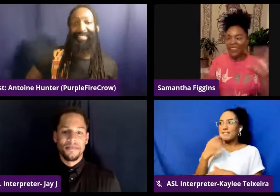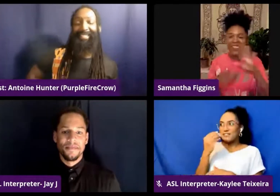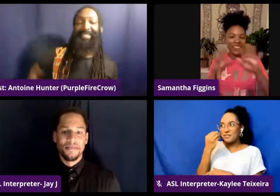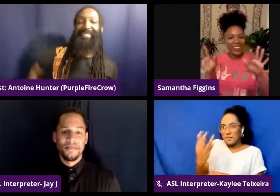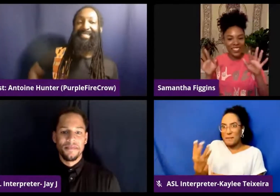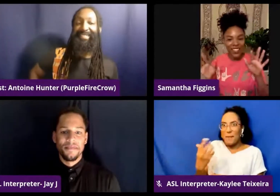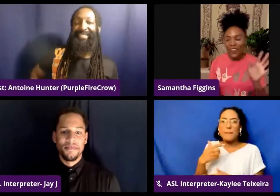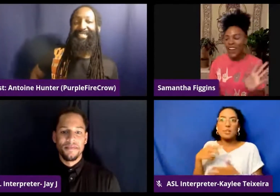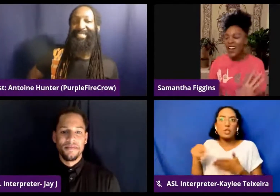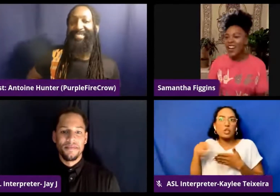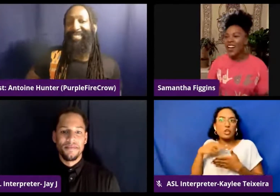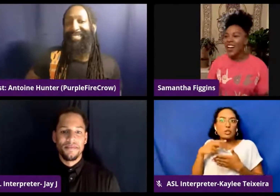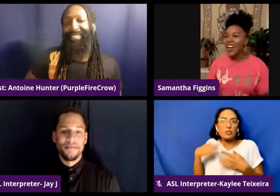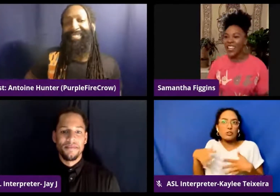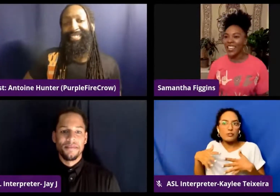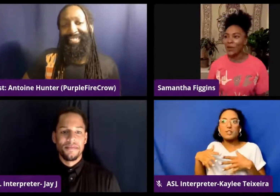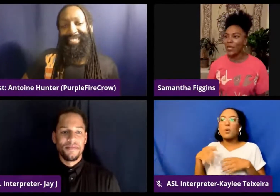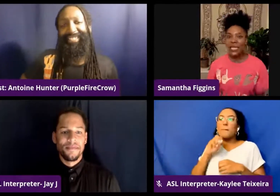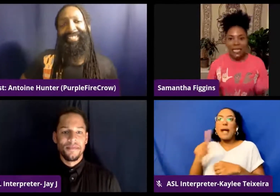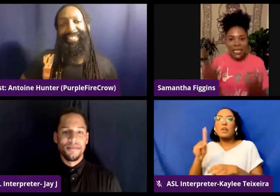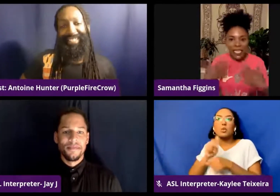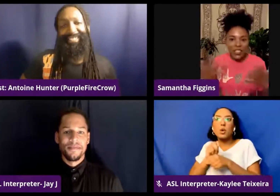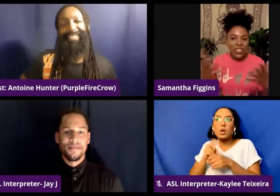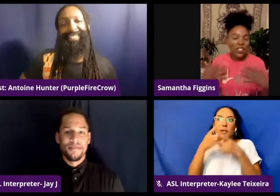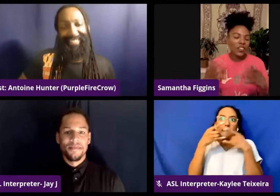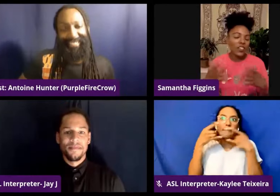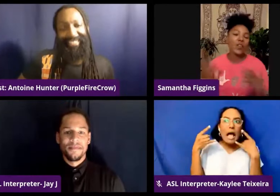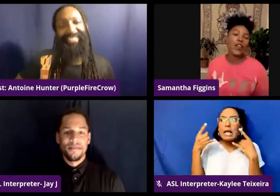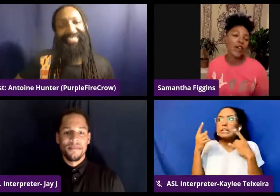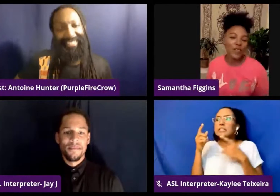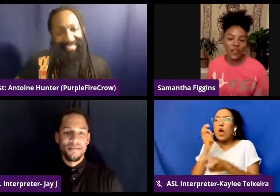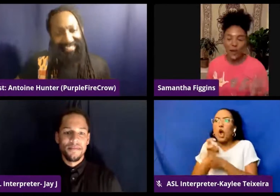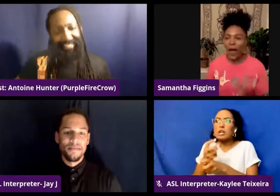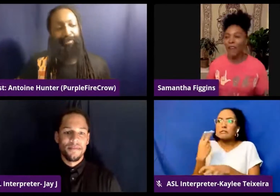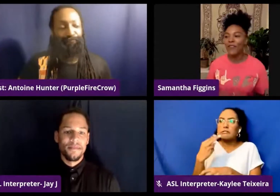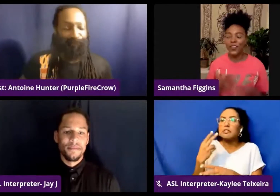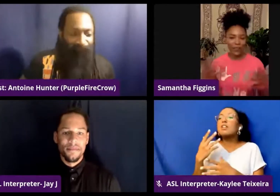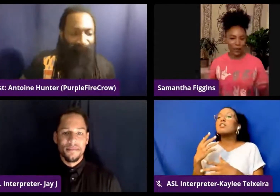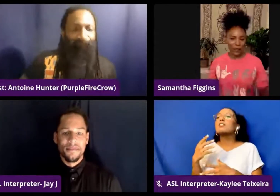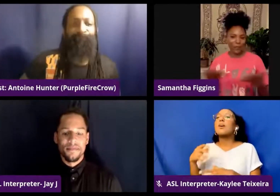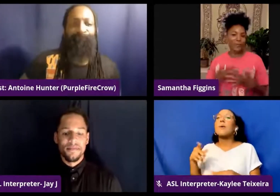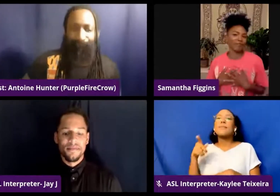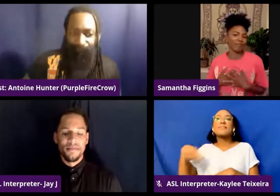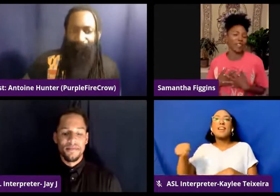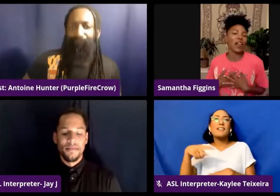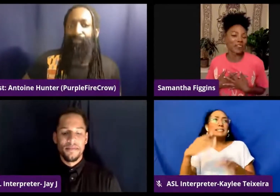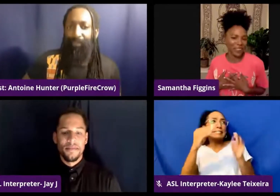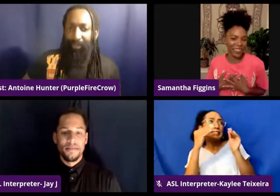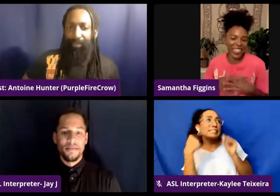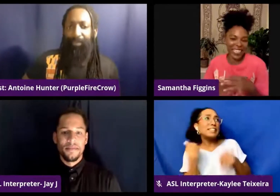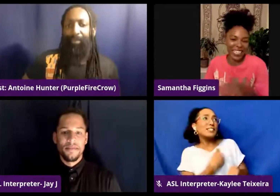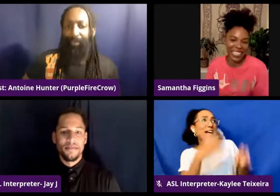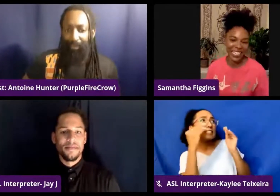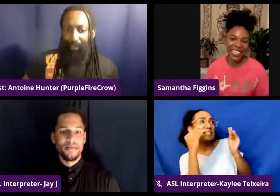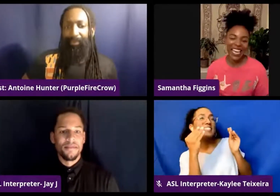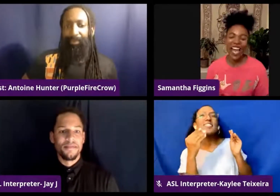wearing the mask and all the other stuff. And they were just like, teach us. They want to learn. So I feel very